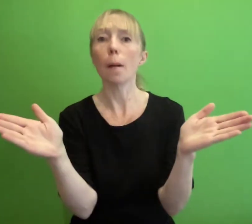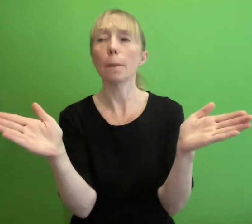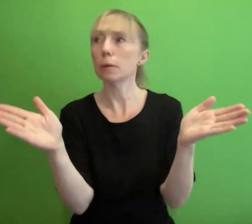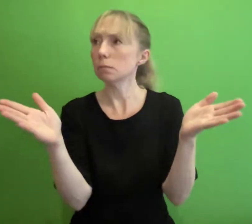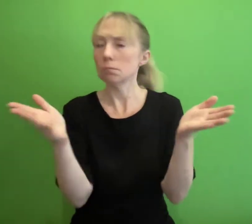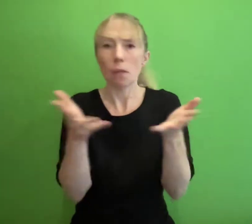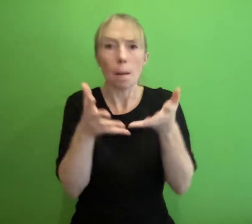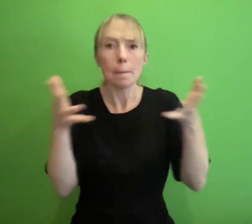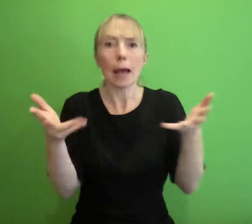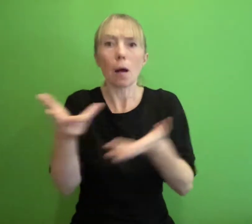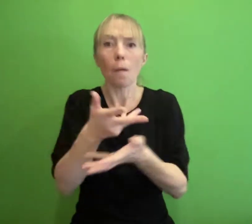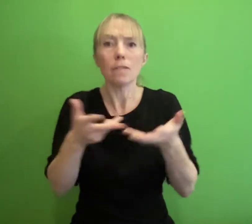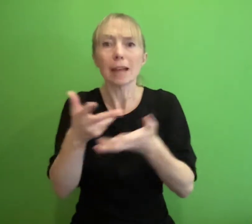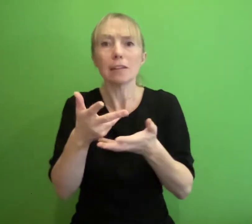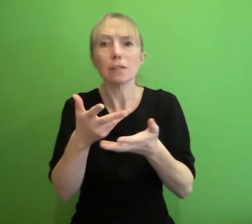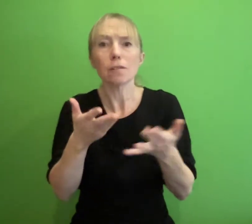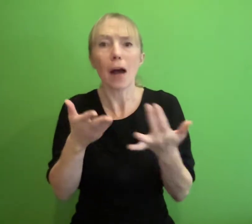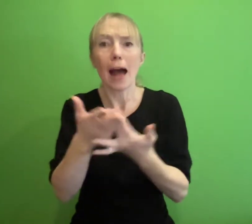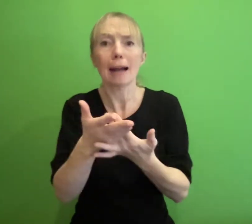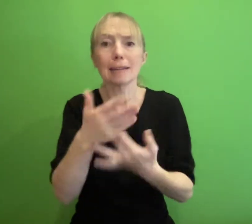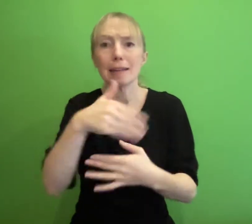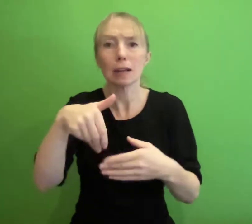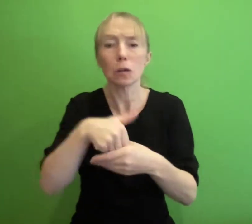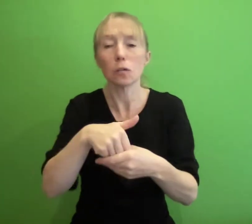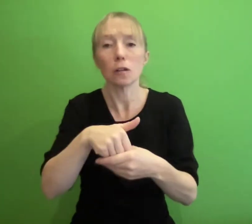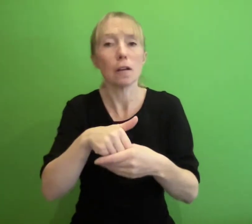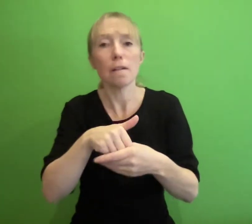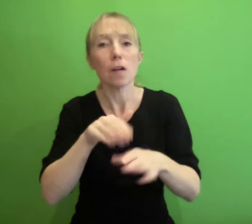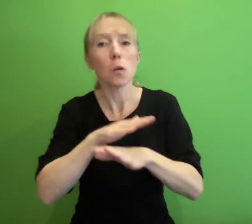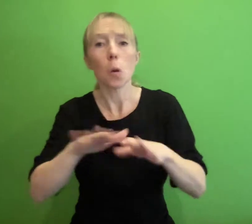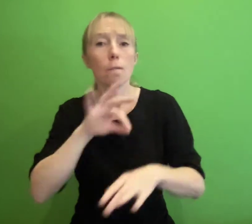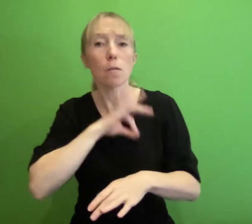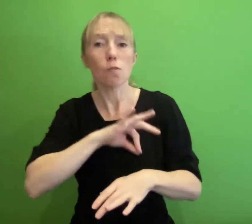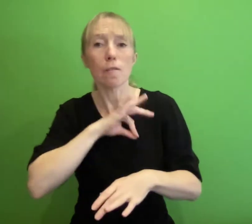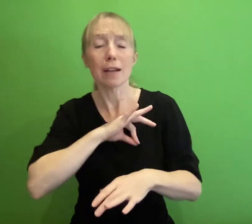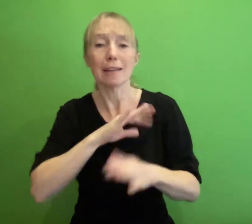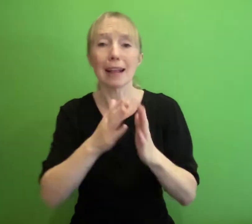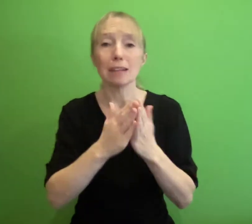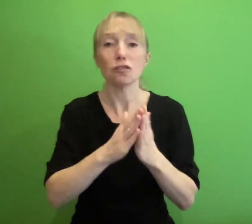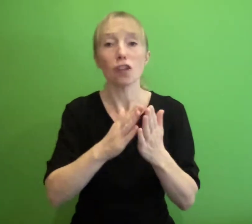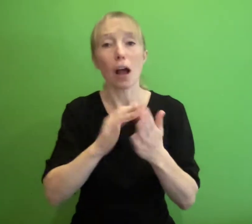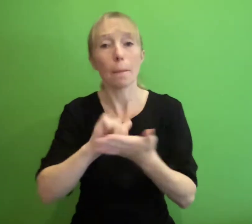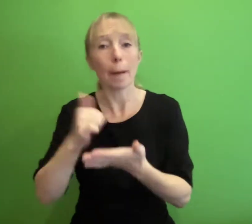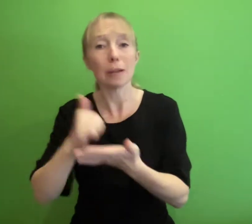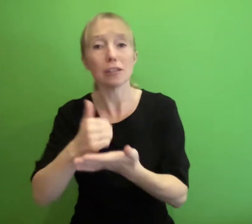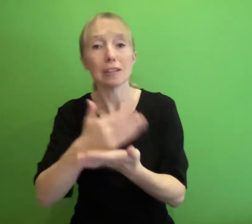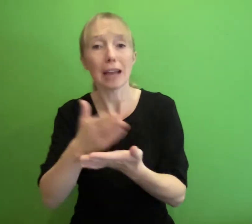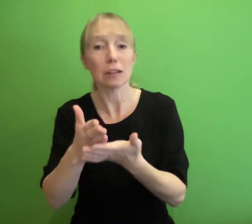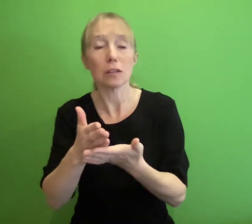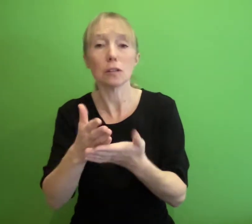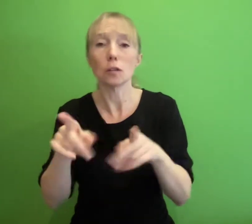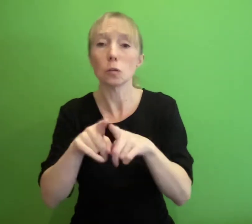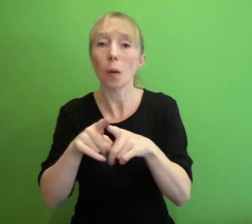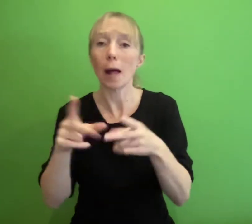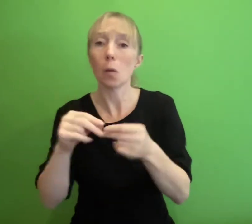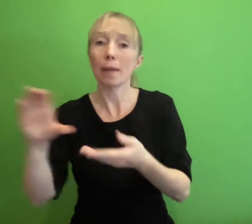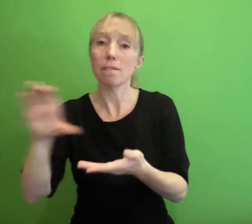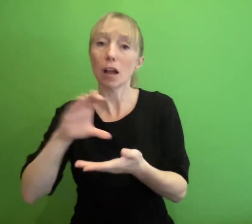and inclusion in the not-for-profit literature and publishing sectors, as well as with funders to support more opportunities